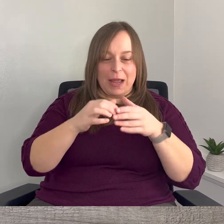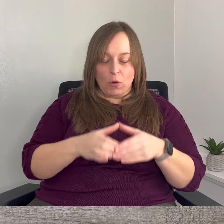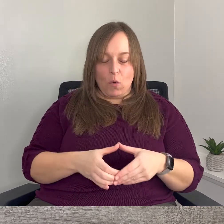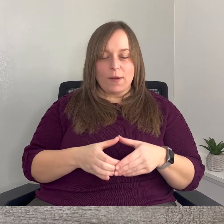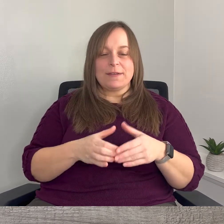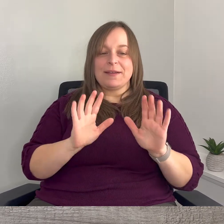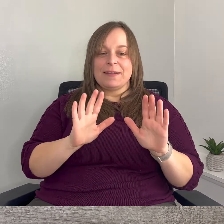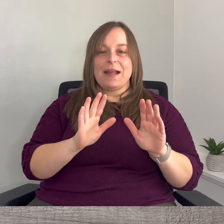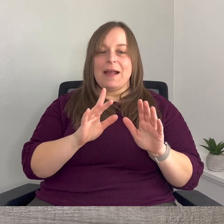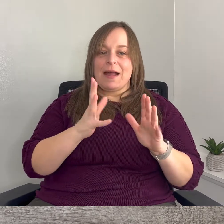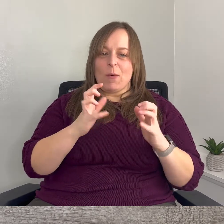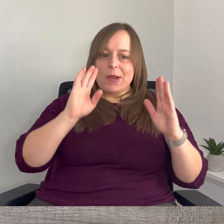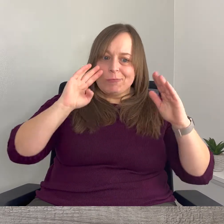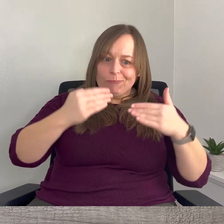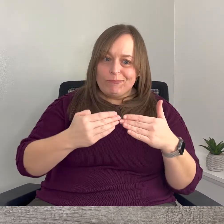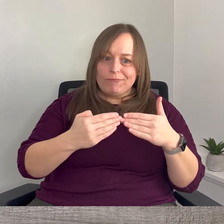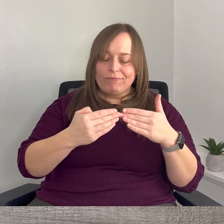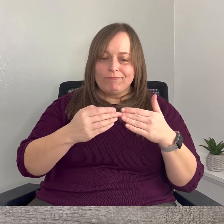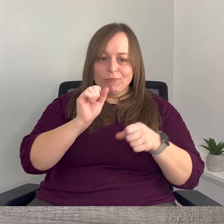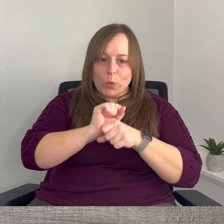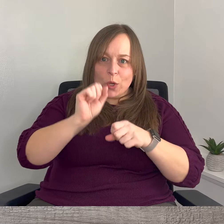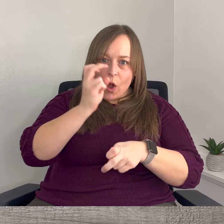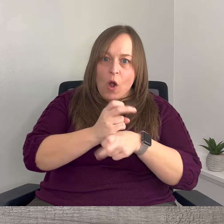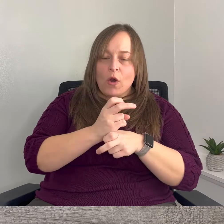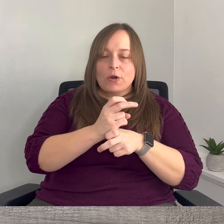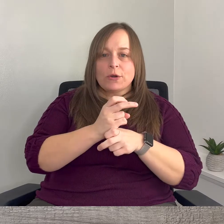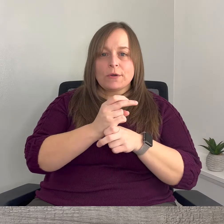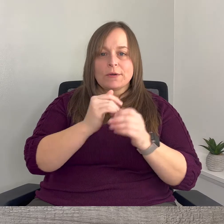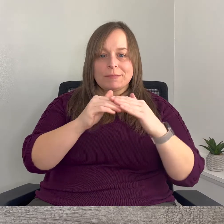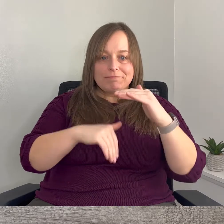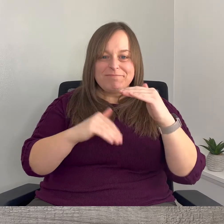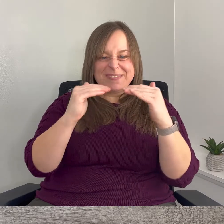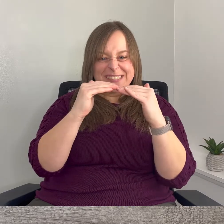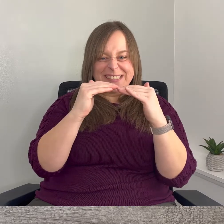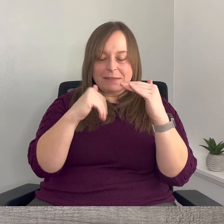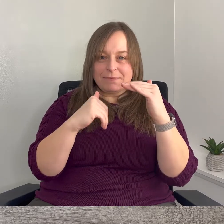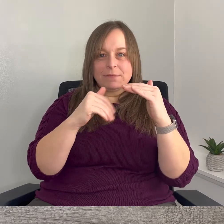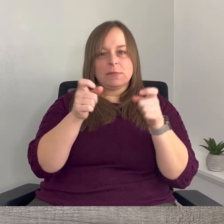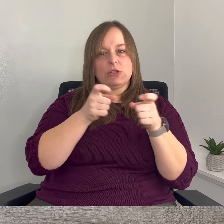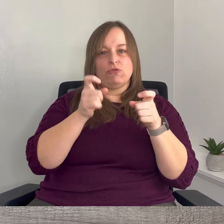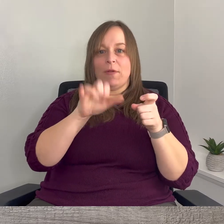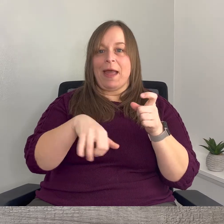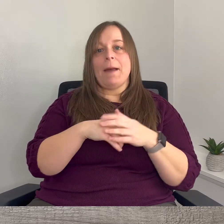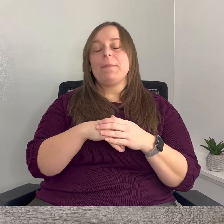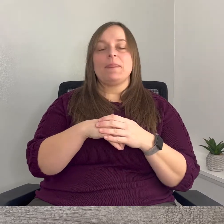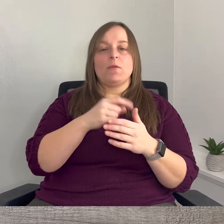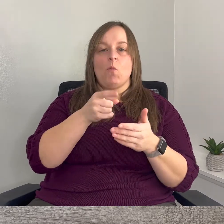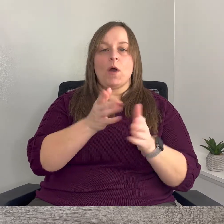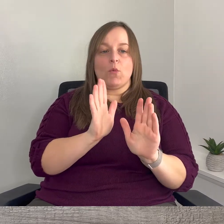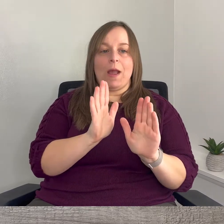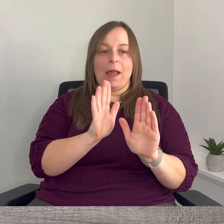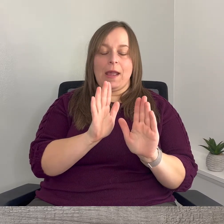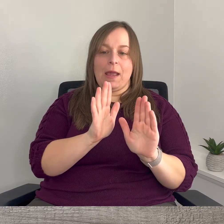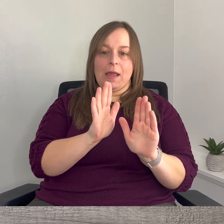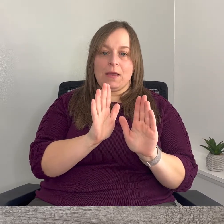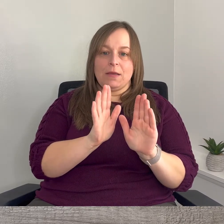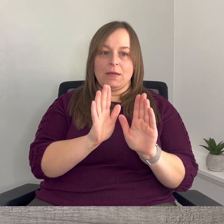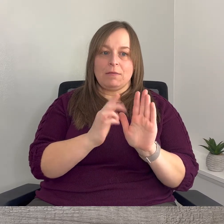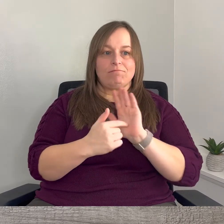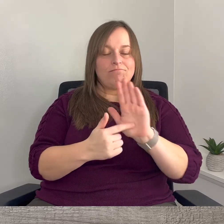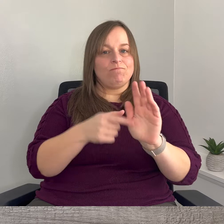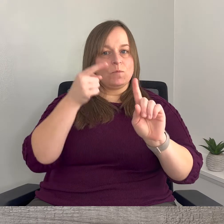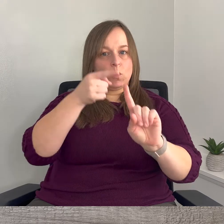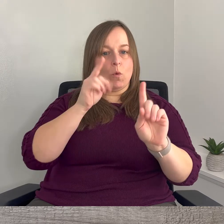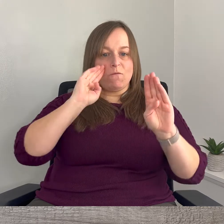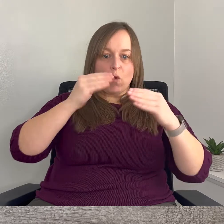in a bunch of categories, and I would really like to get that under control. And that's one way is to